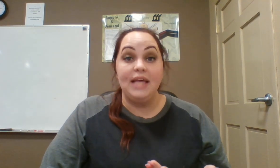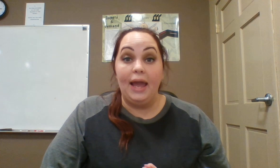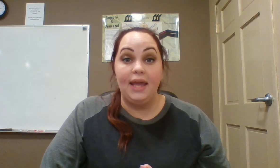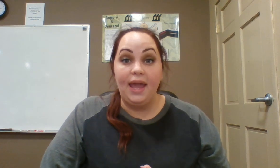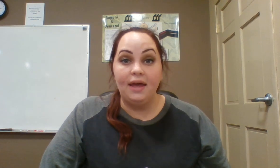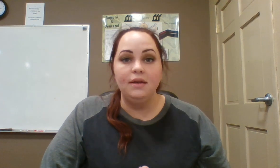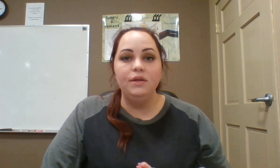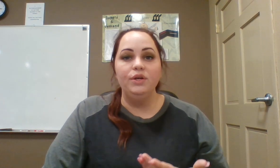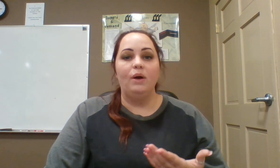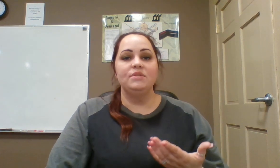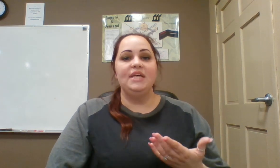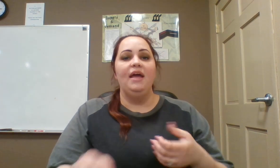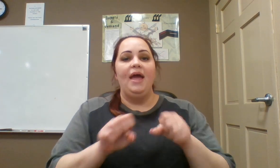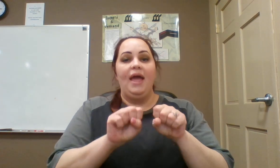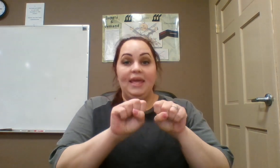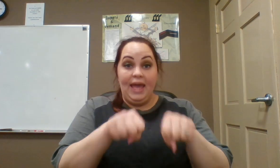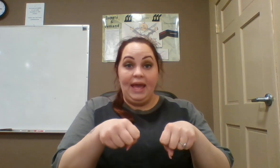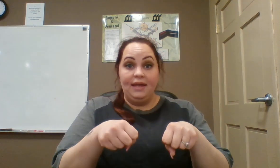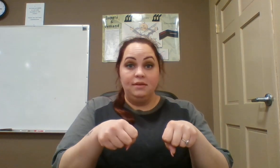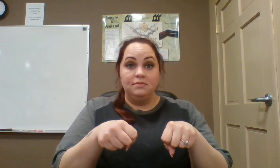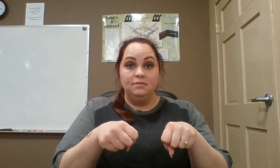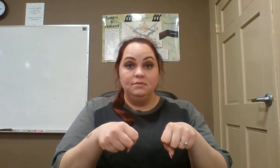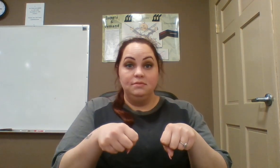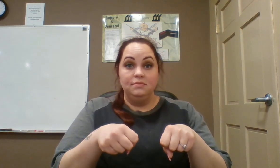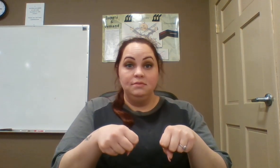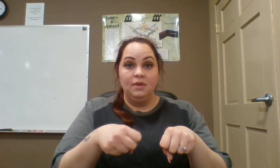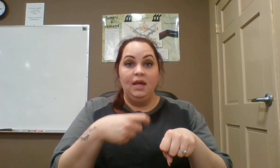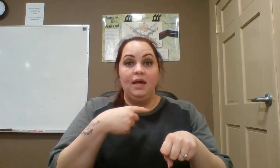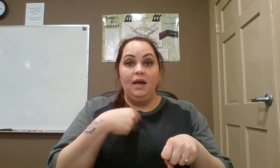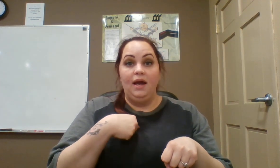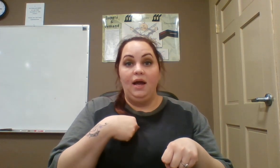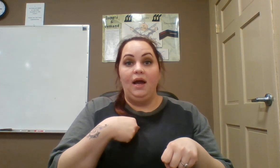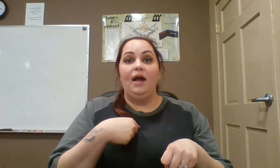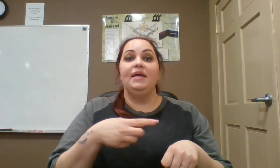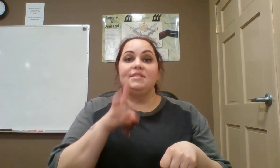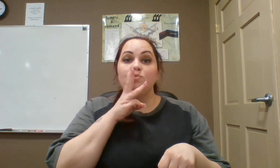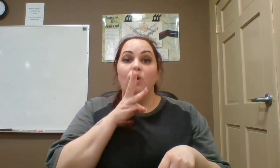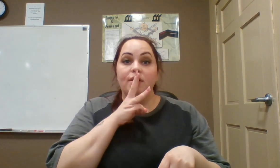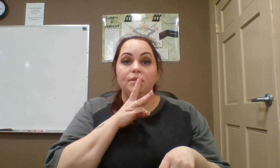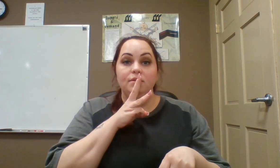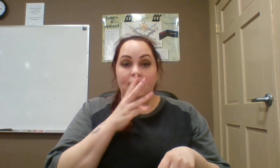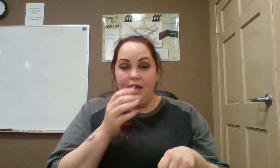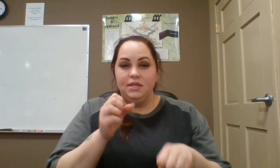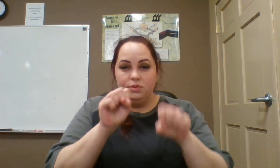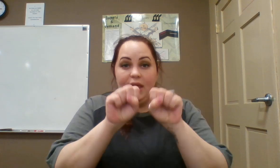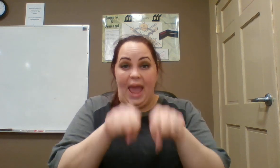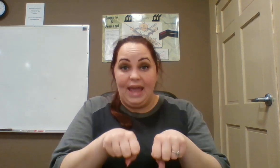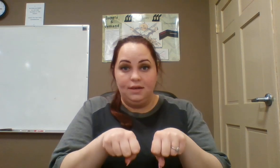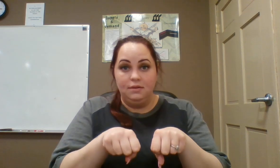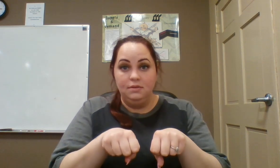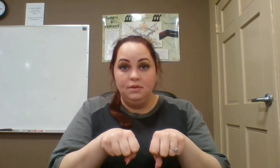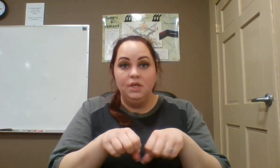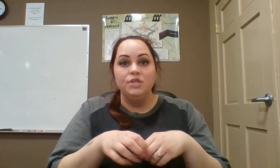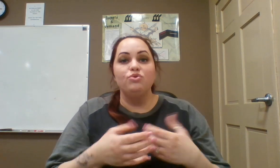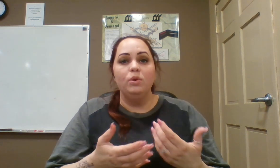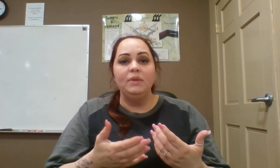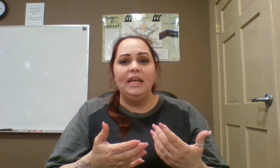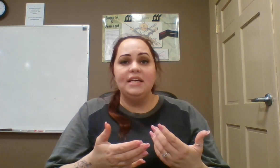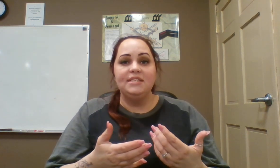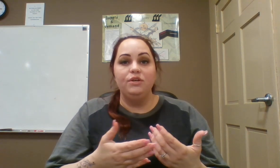sign can, you know, I will say, can I get some water? Okay, so can. So normally in ASL you